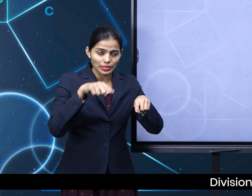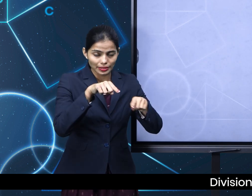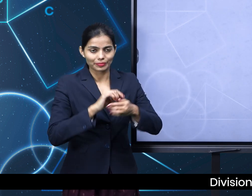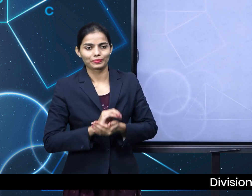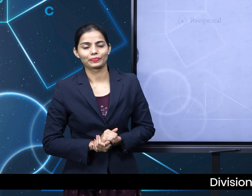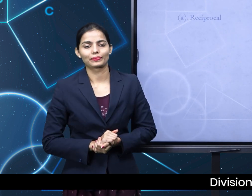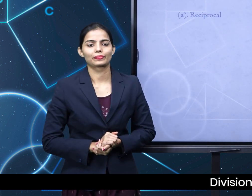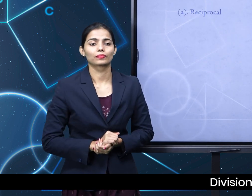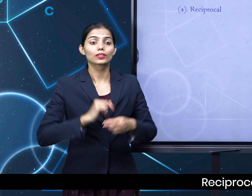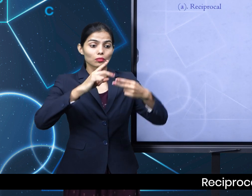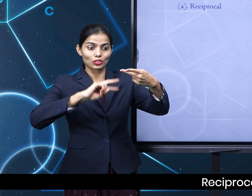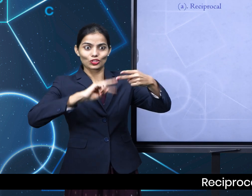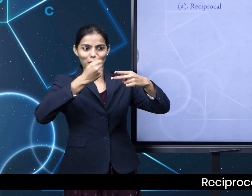Division. Reciprocal.